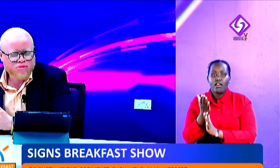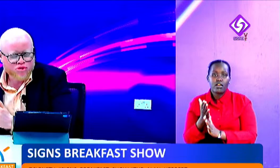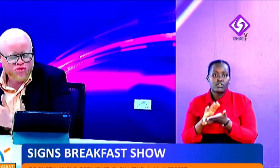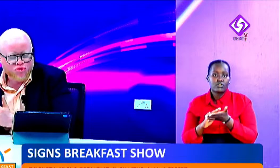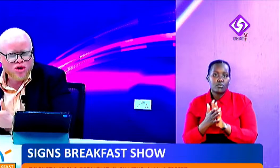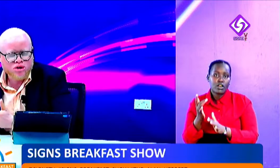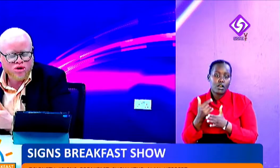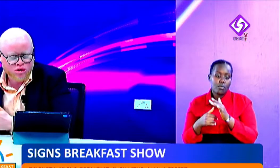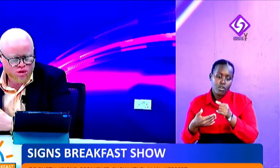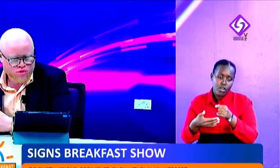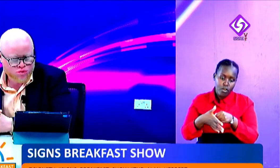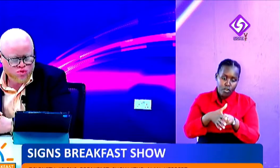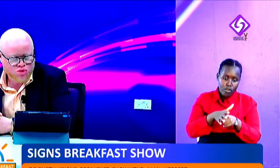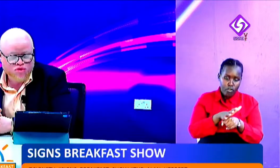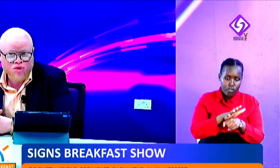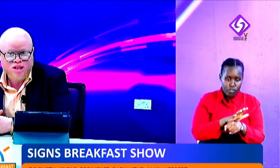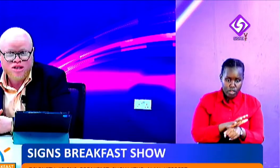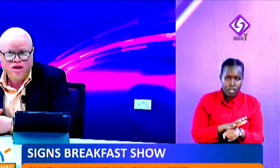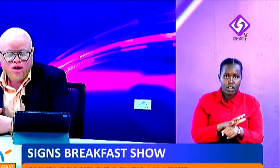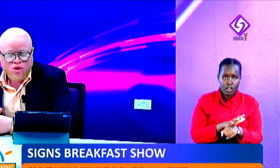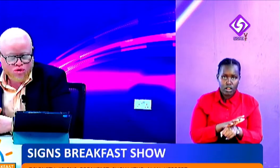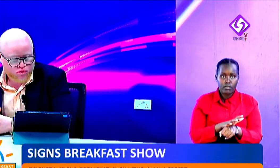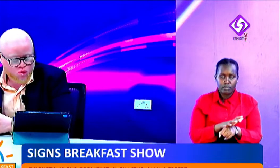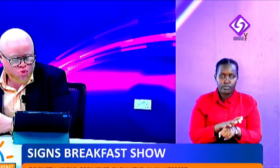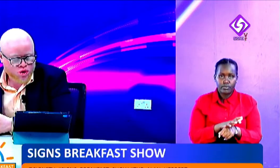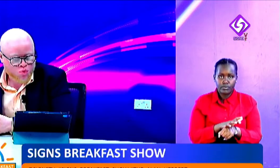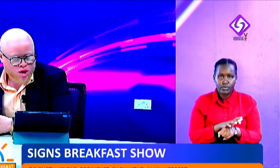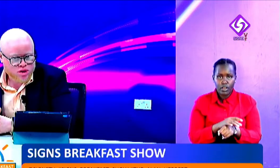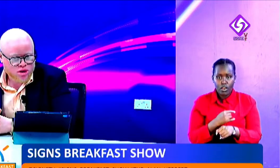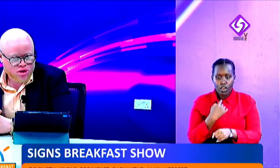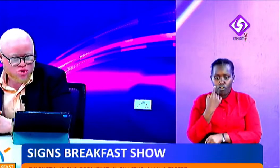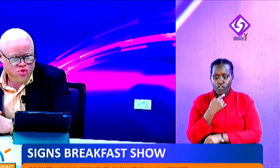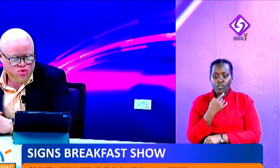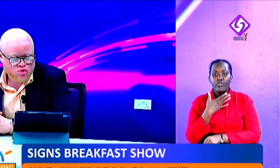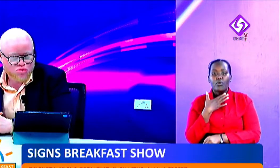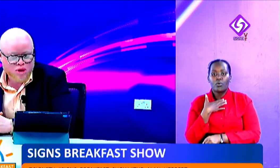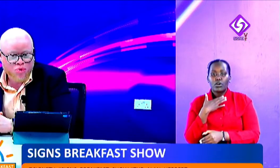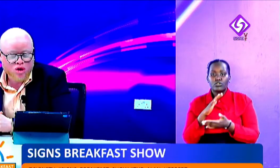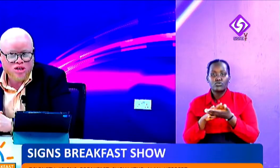full to the fullest of who they want to be. We're going to take